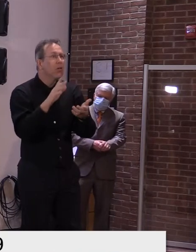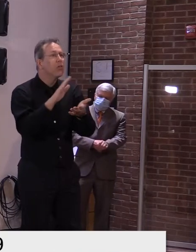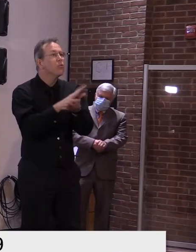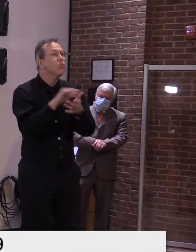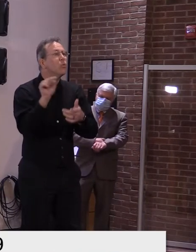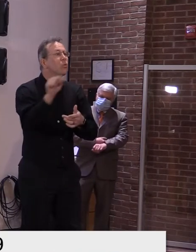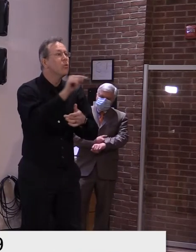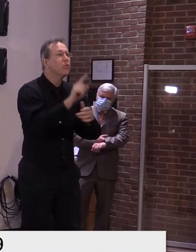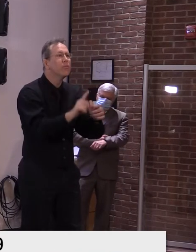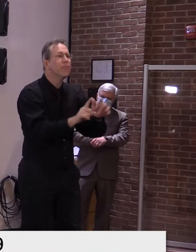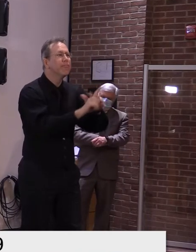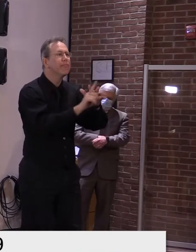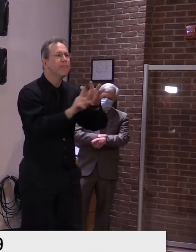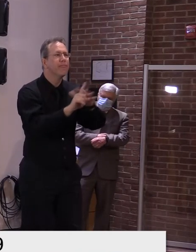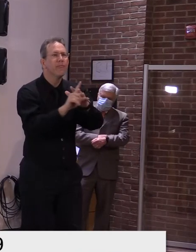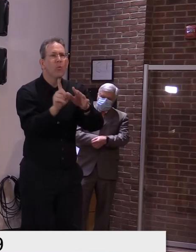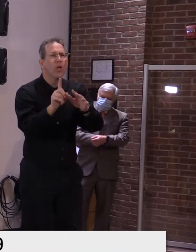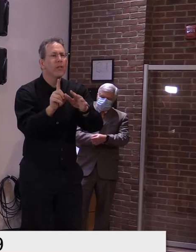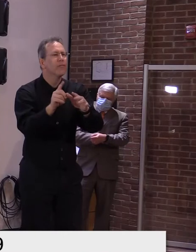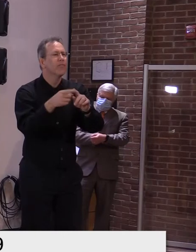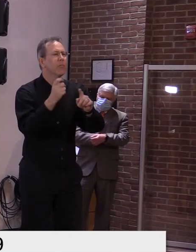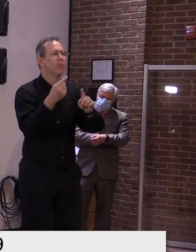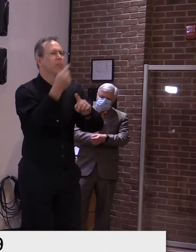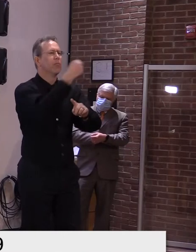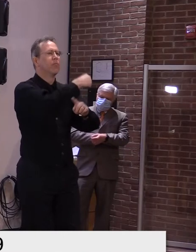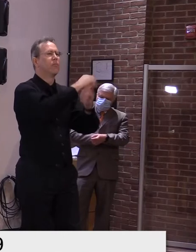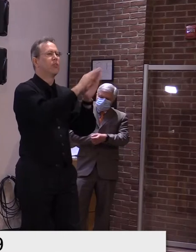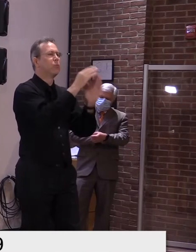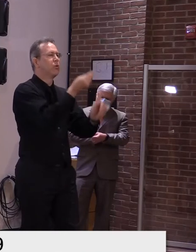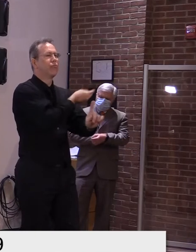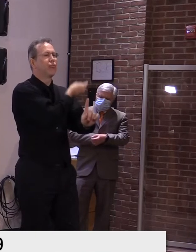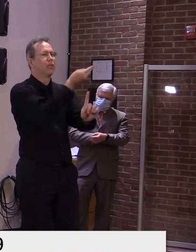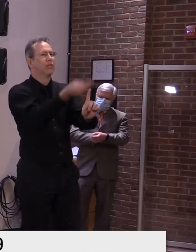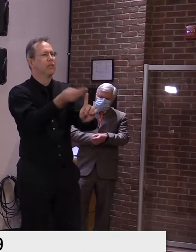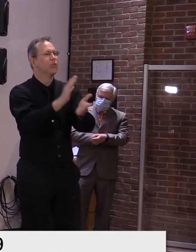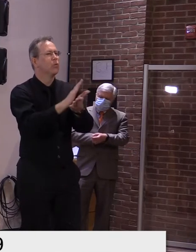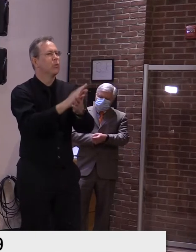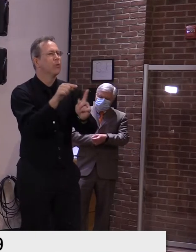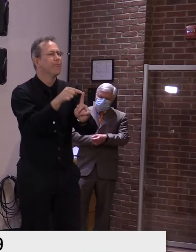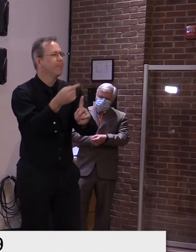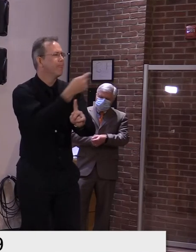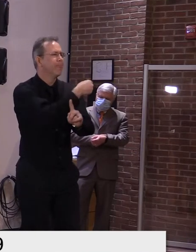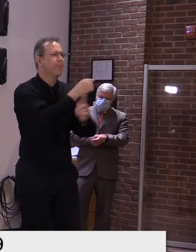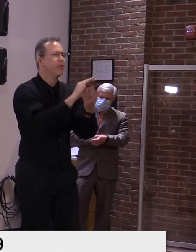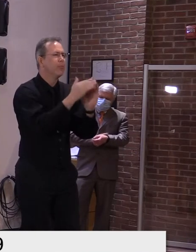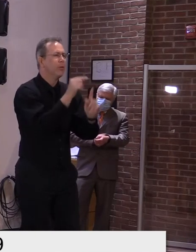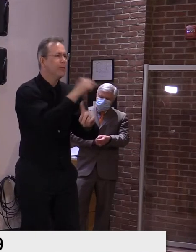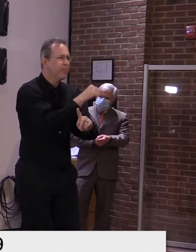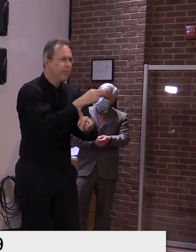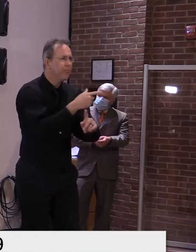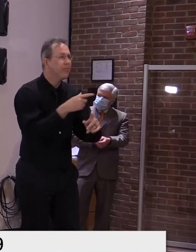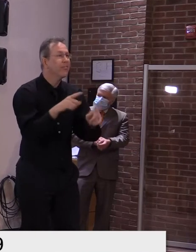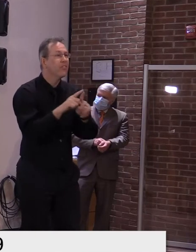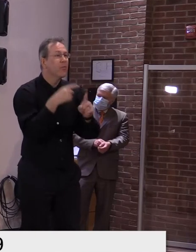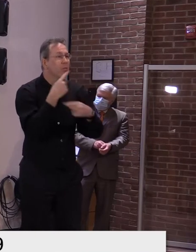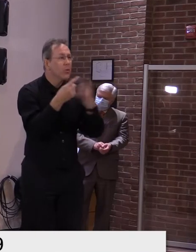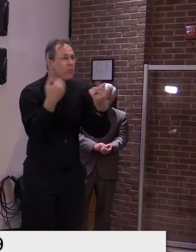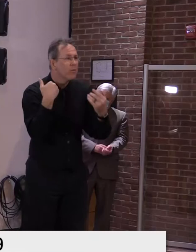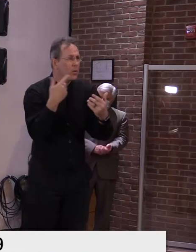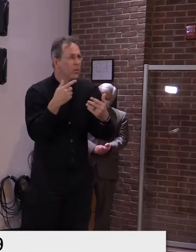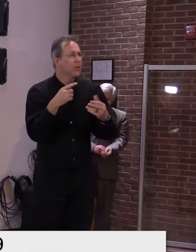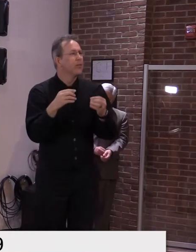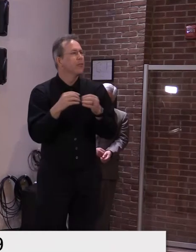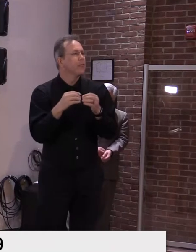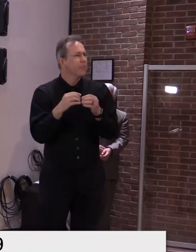the activity is in the communities. As Dr. Levine mentioned earlier, we are seeing a large number of cases in the Chittenden County area.